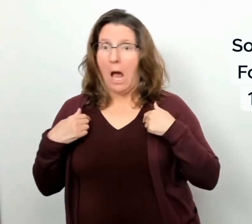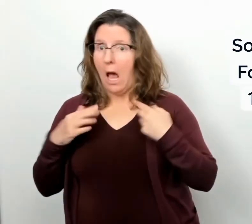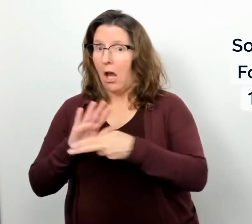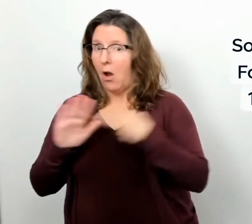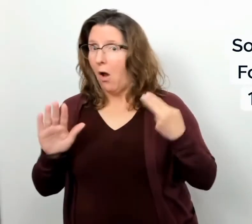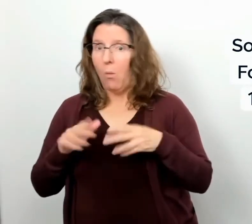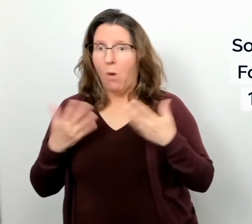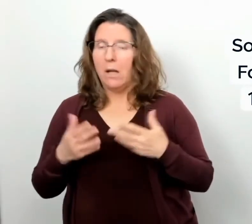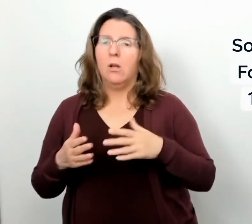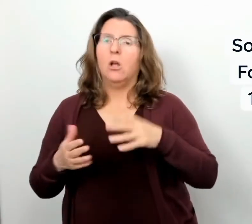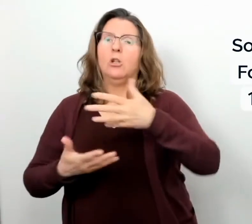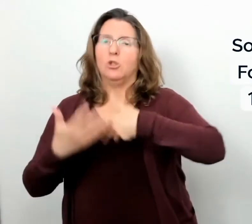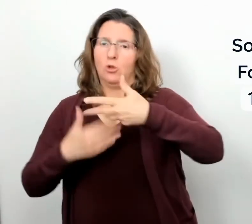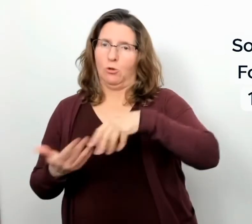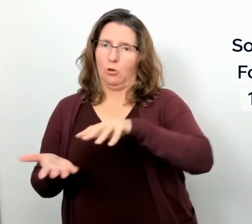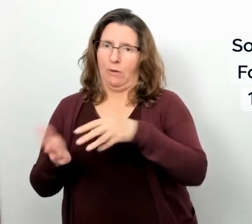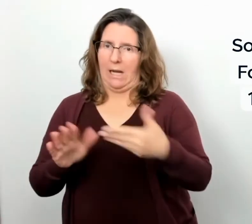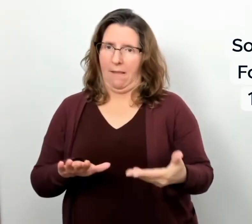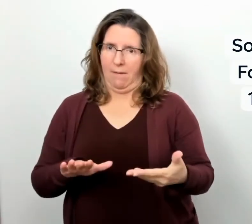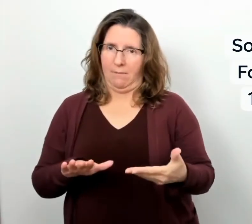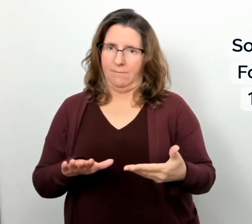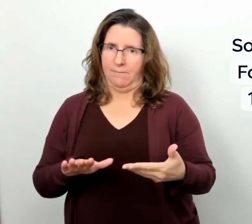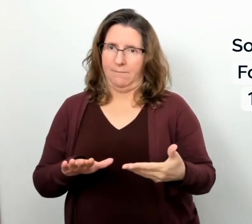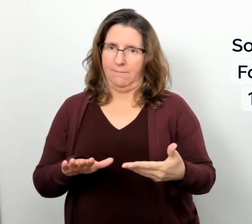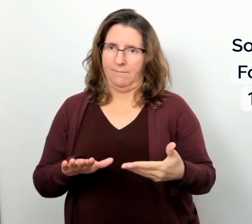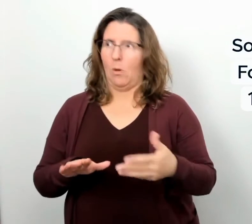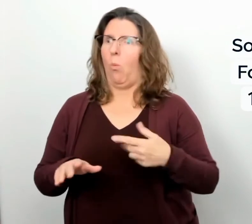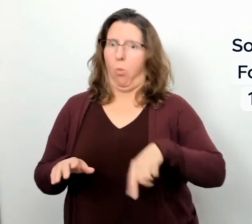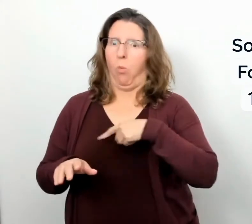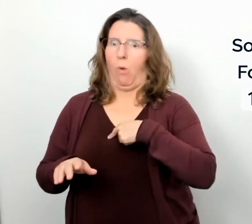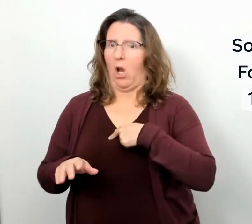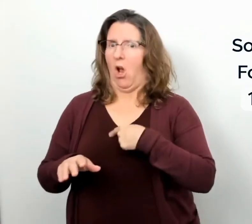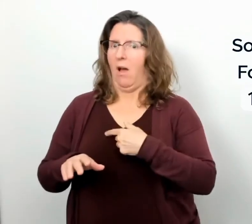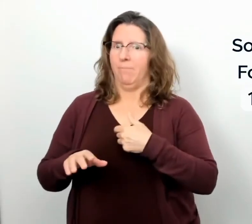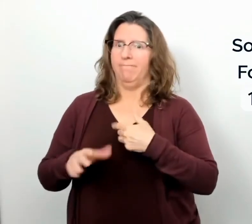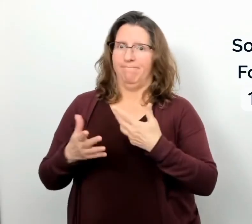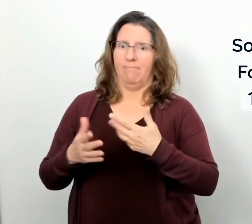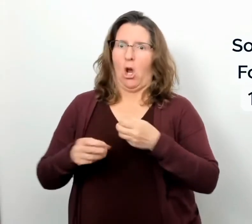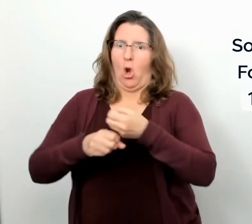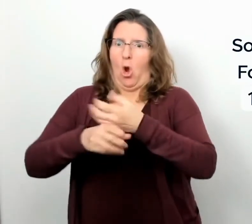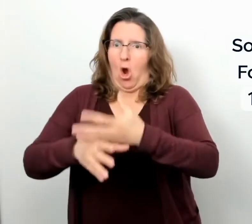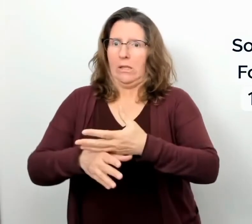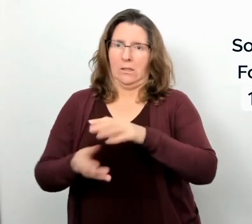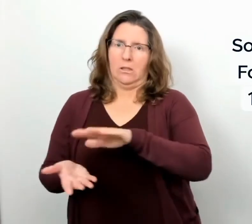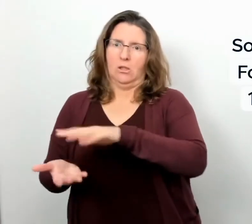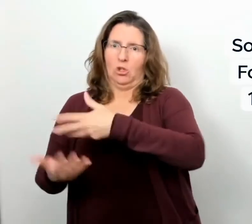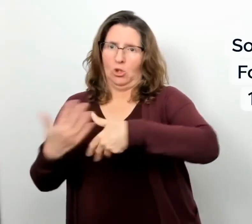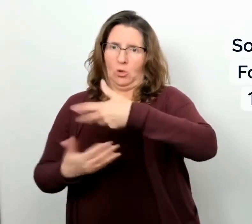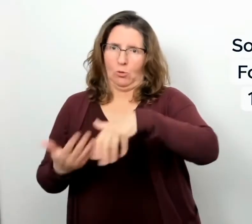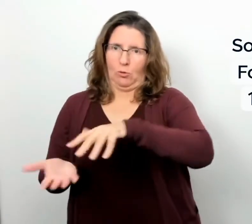In ASL, I translate that to social death. That's what it means. Students can experience